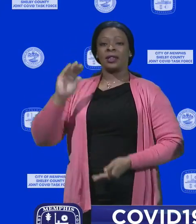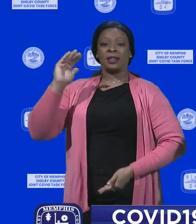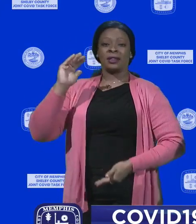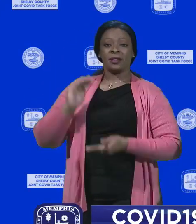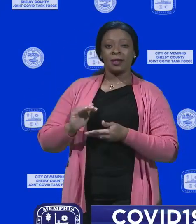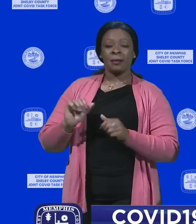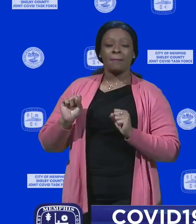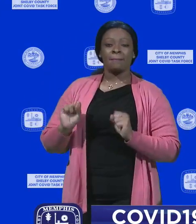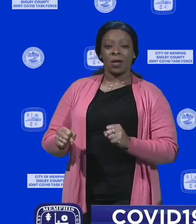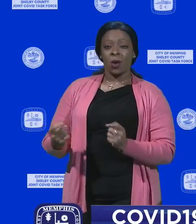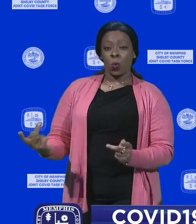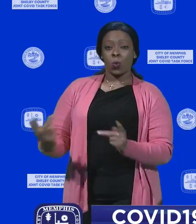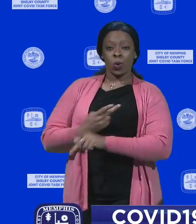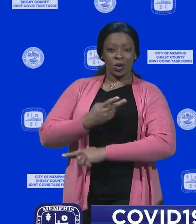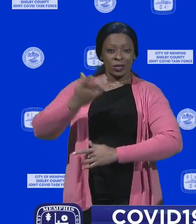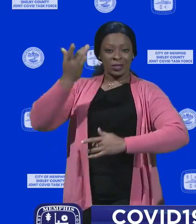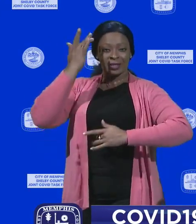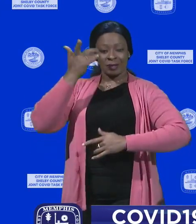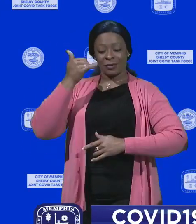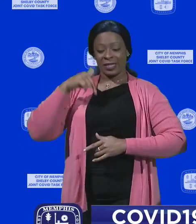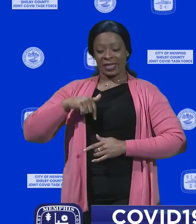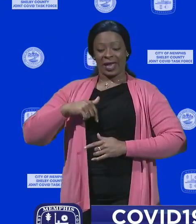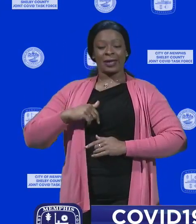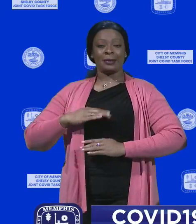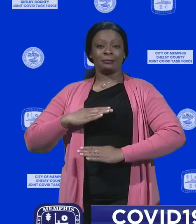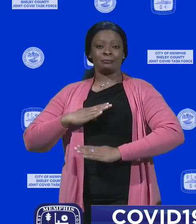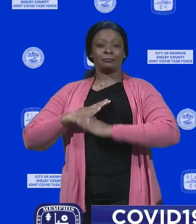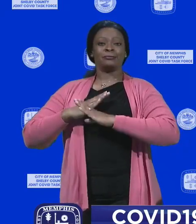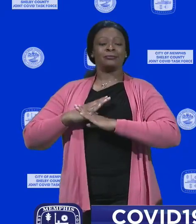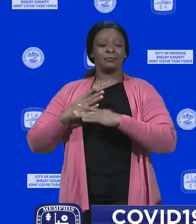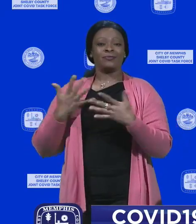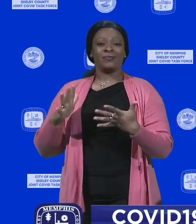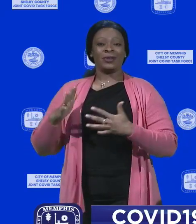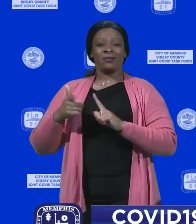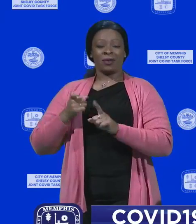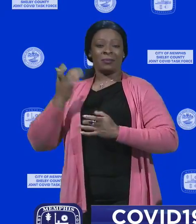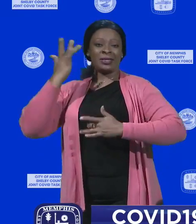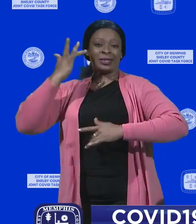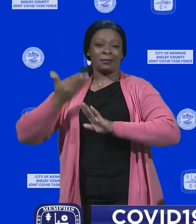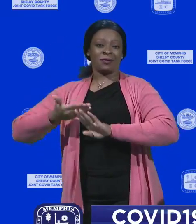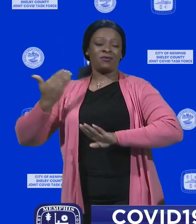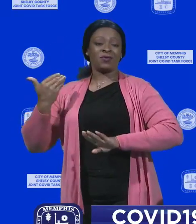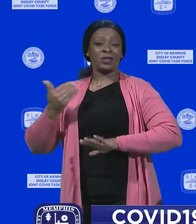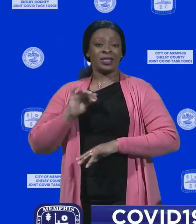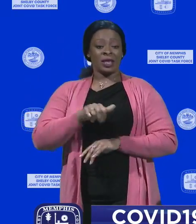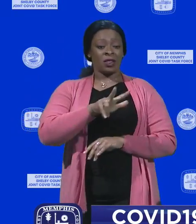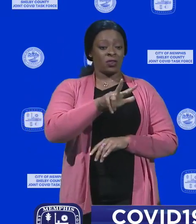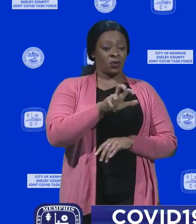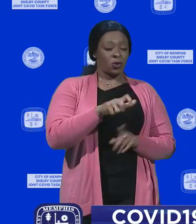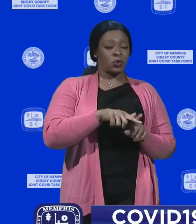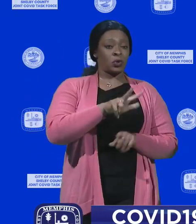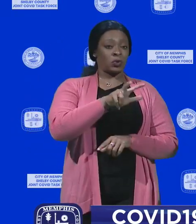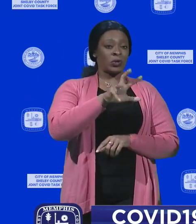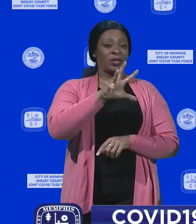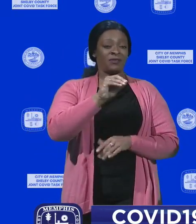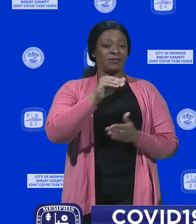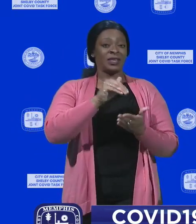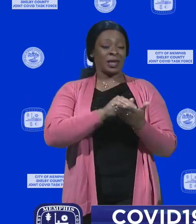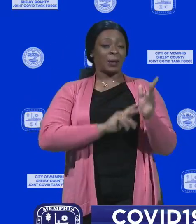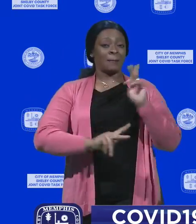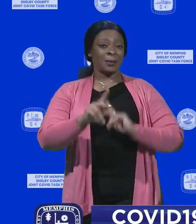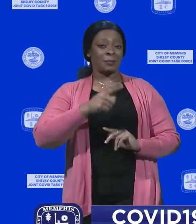sick, because you have that immune memory. But for those 300 to 350,000